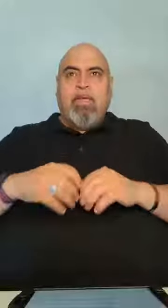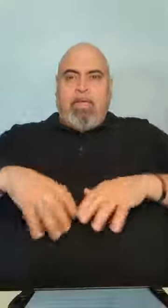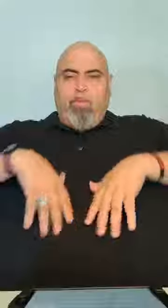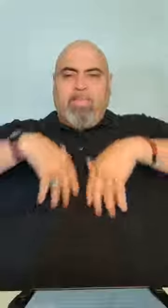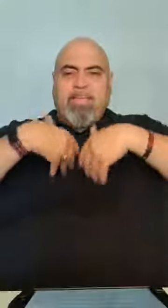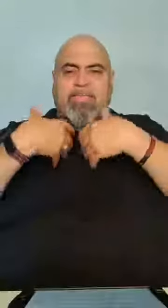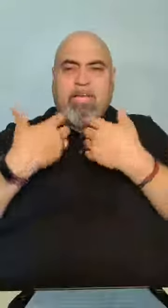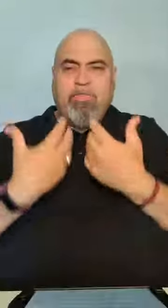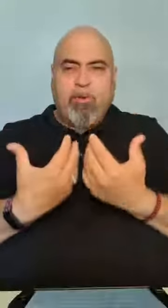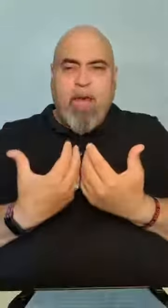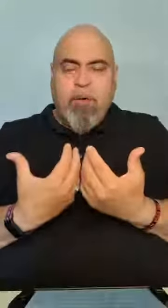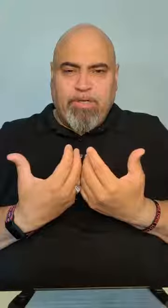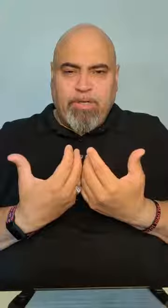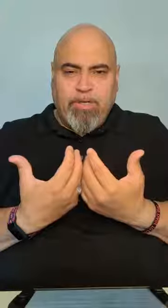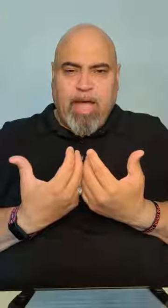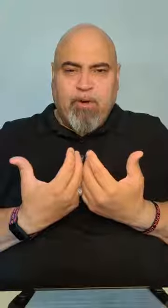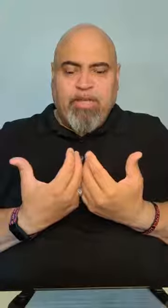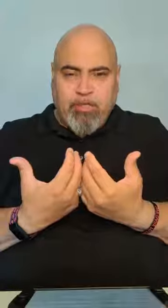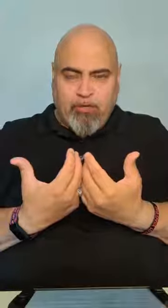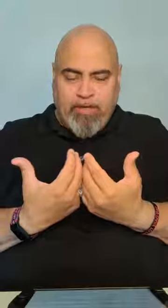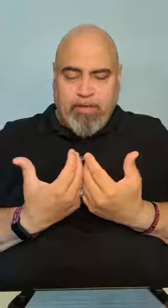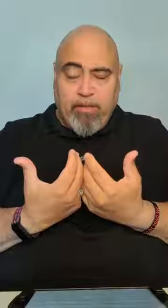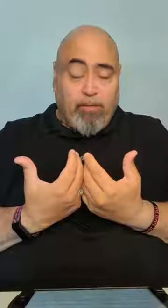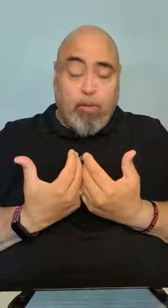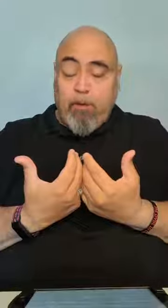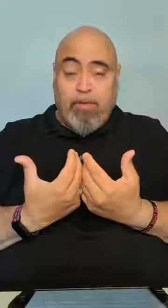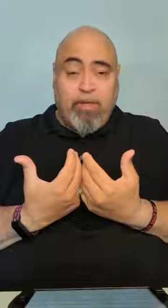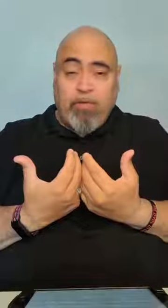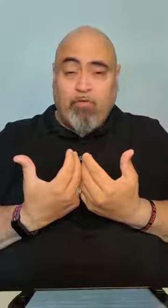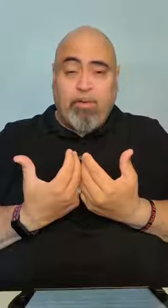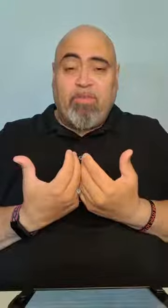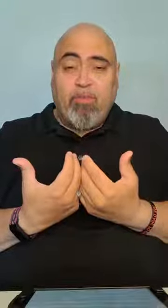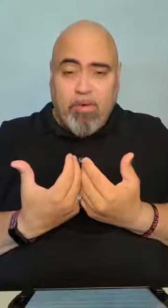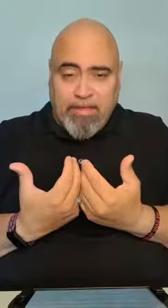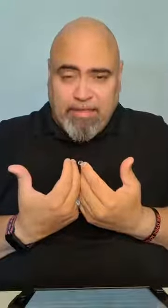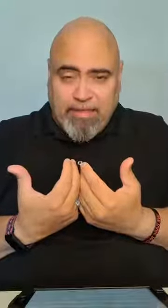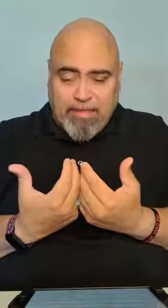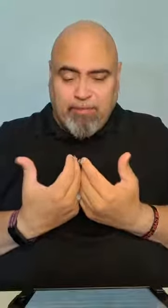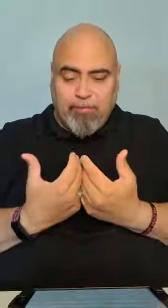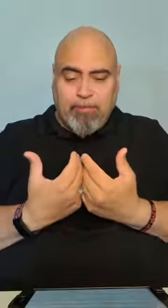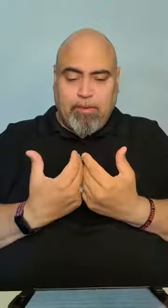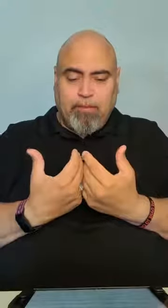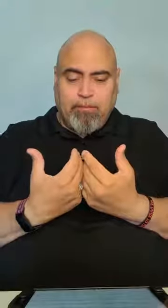And what this has done throughout our history and throughout the history before us